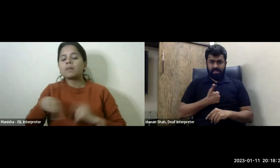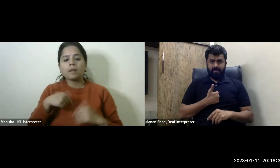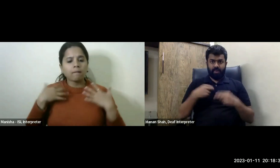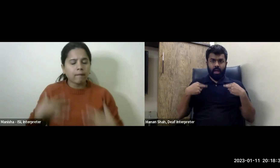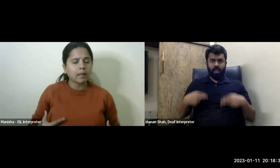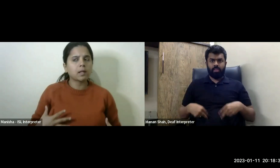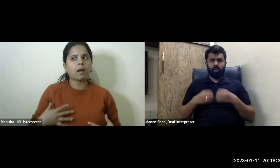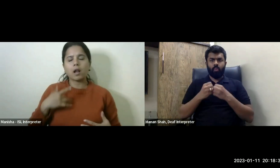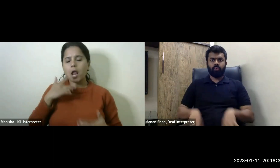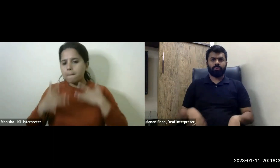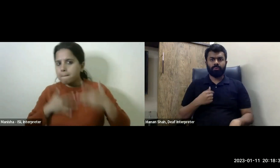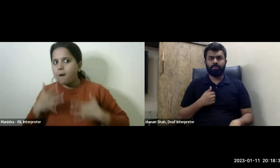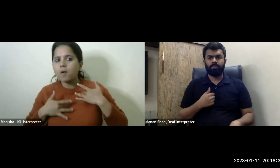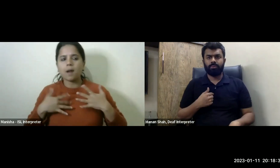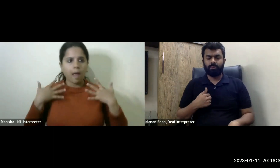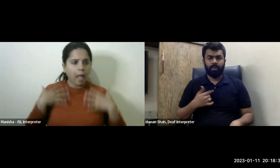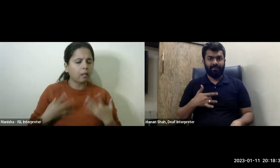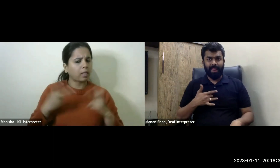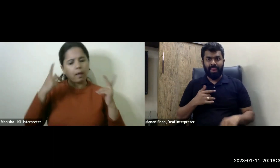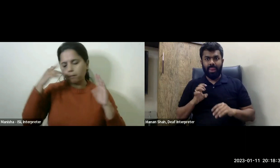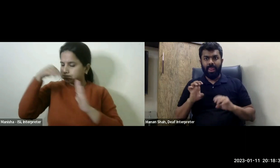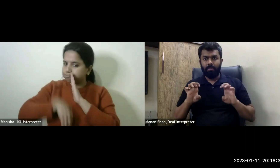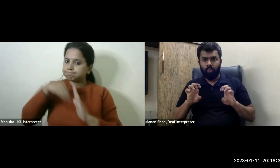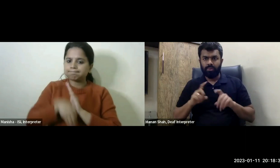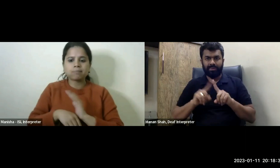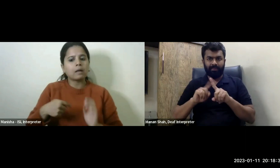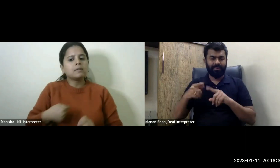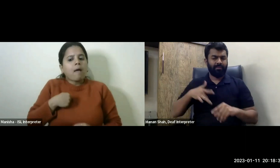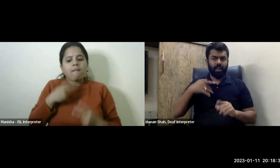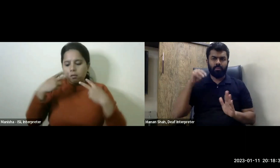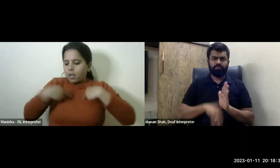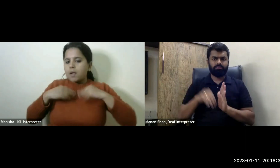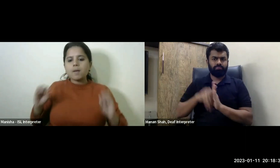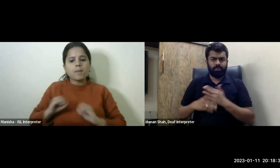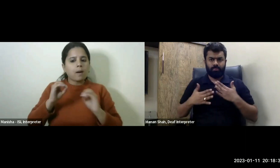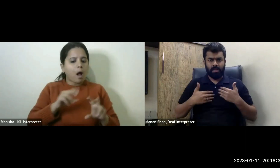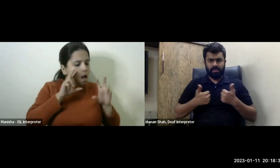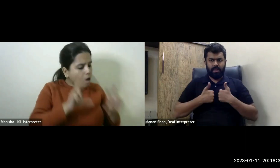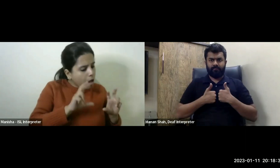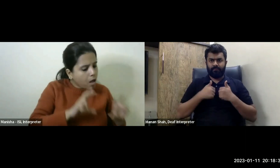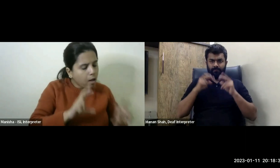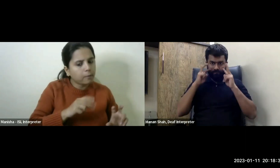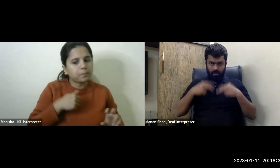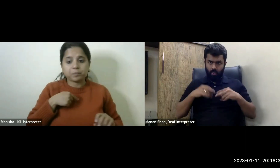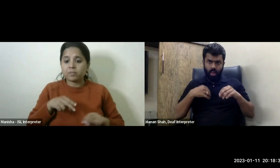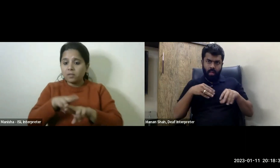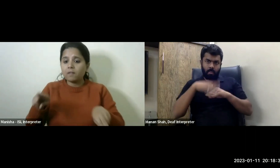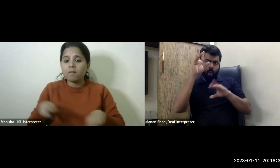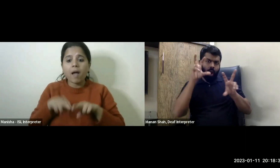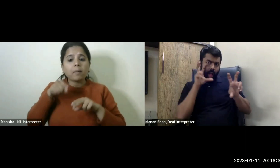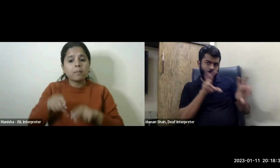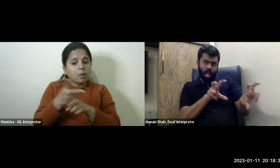emotional health. So I will be sharing about our work with family carers in India, Nepal,